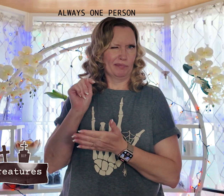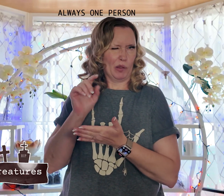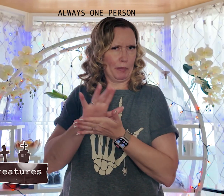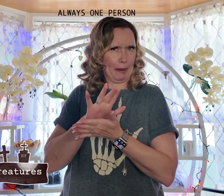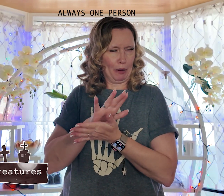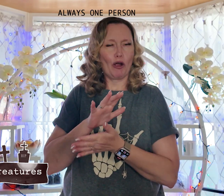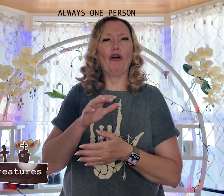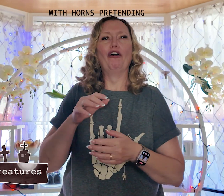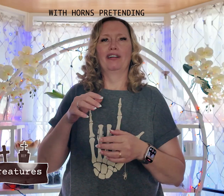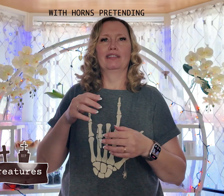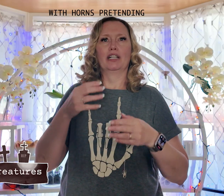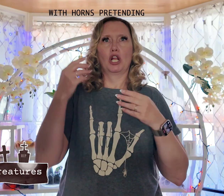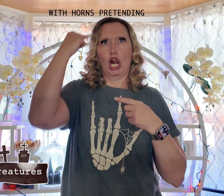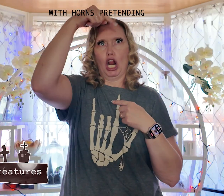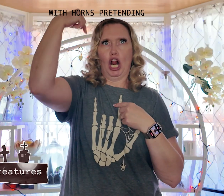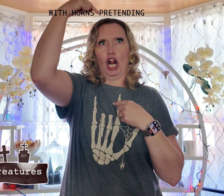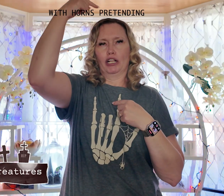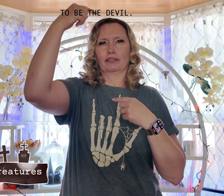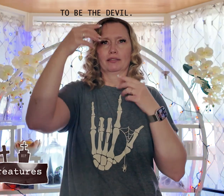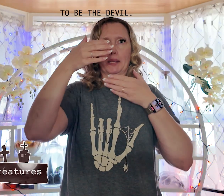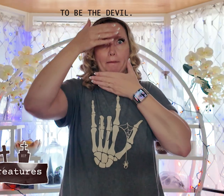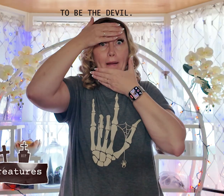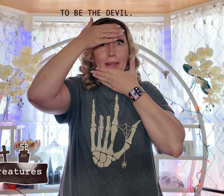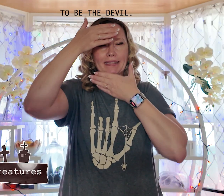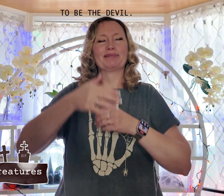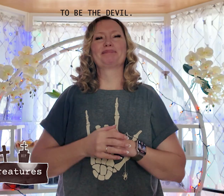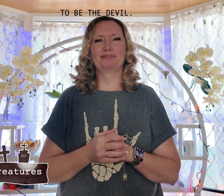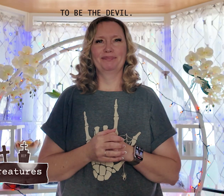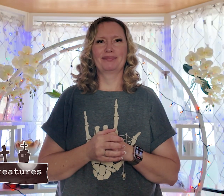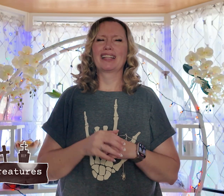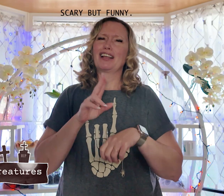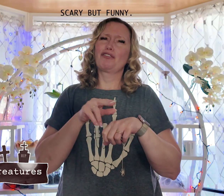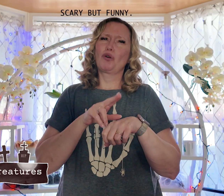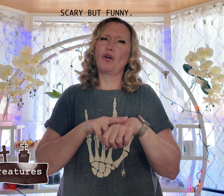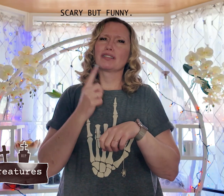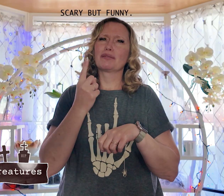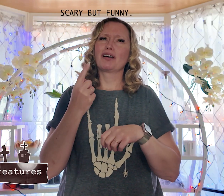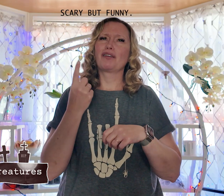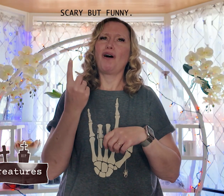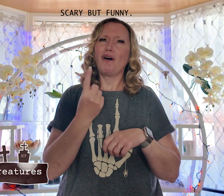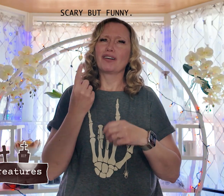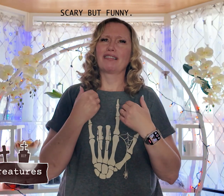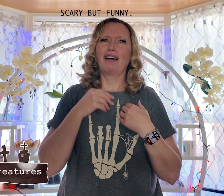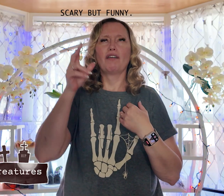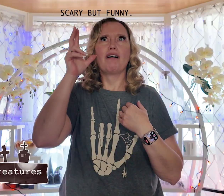one person with horns pretending to be the devil. Scary, but